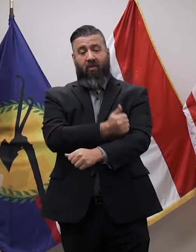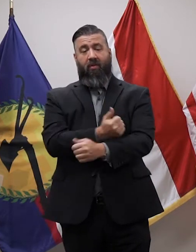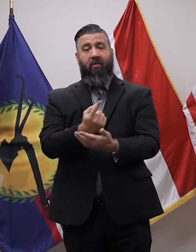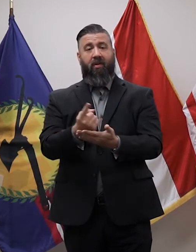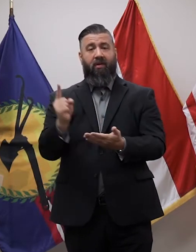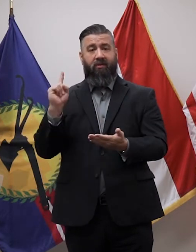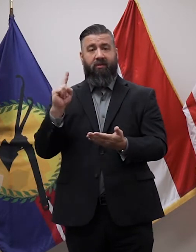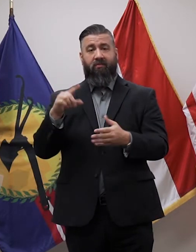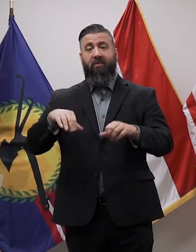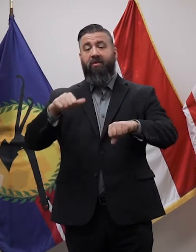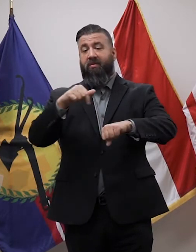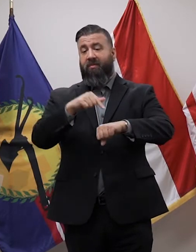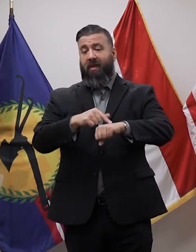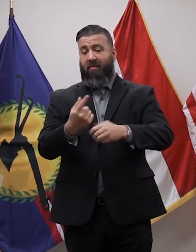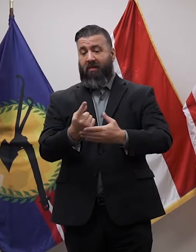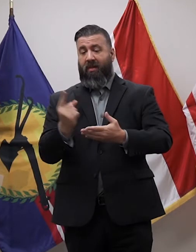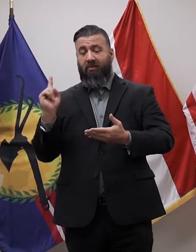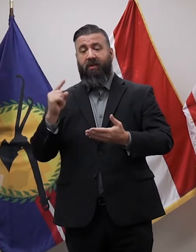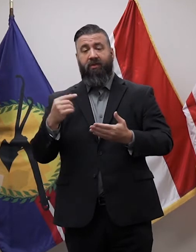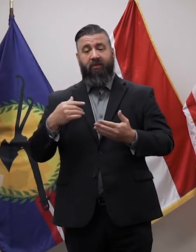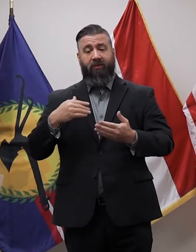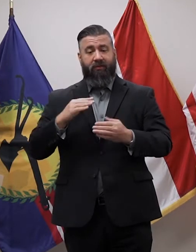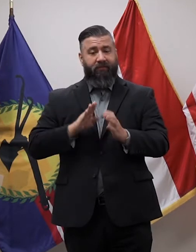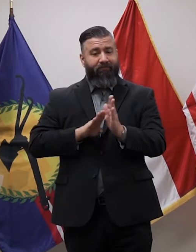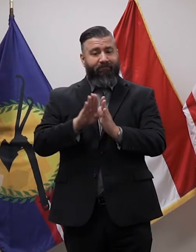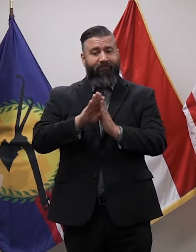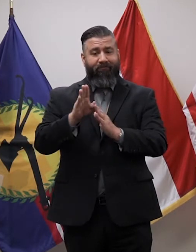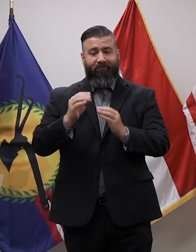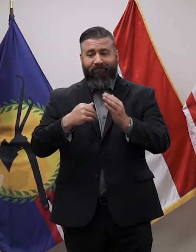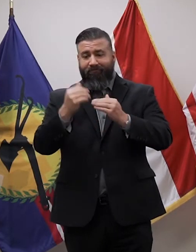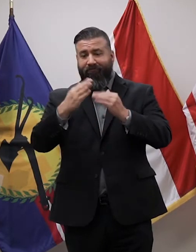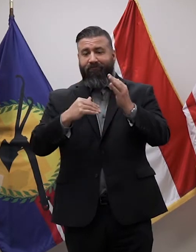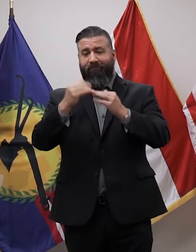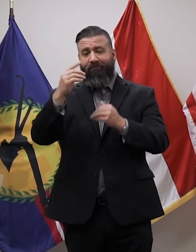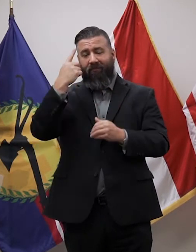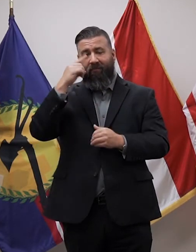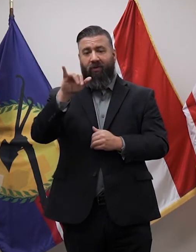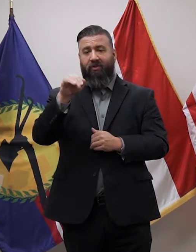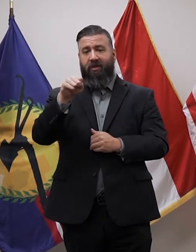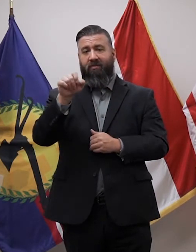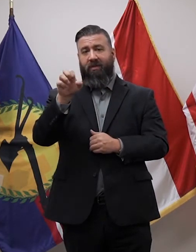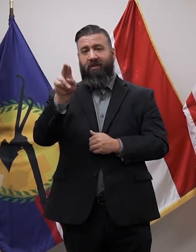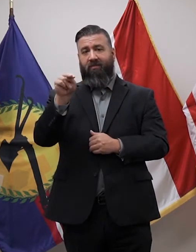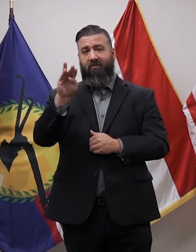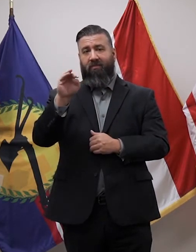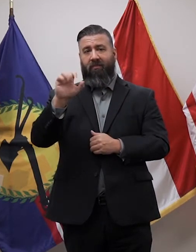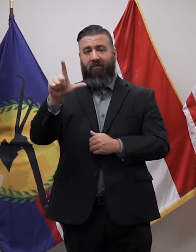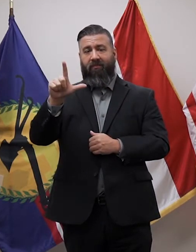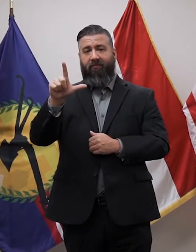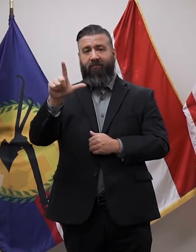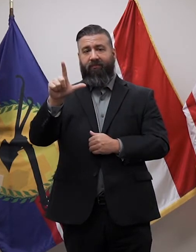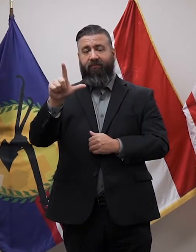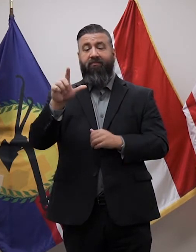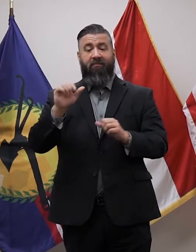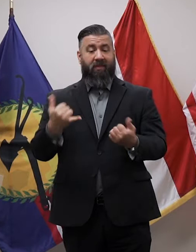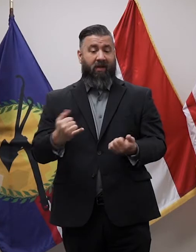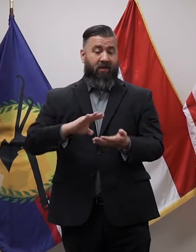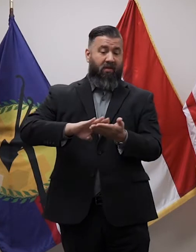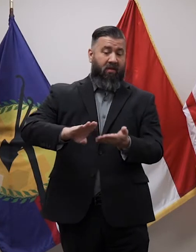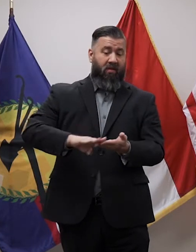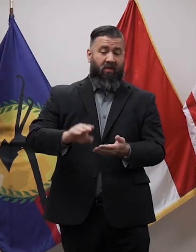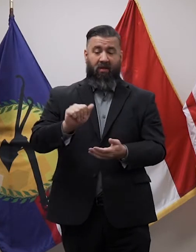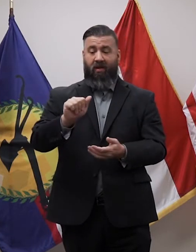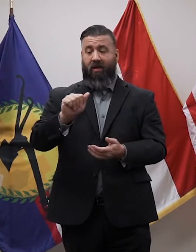redevelopment of the Jamestown Mall site. Contracts were approved for asbestos abatement and waste removal to prepare the old mall